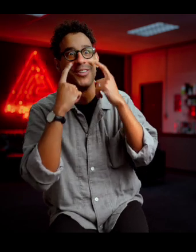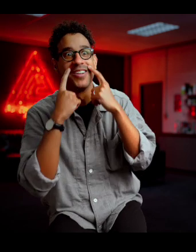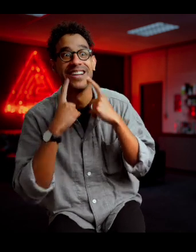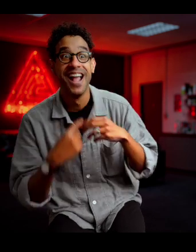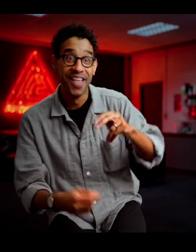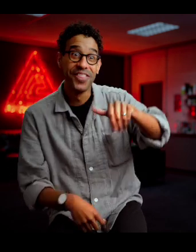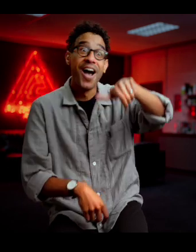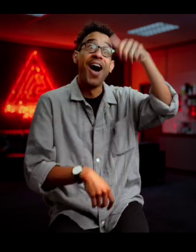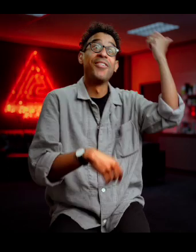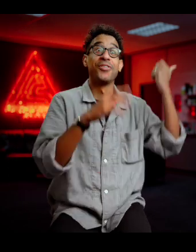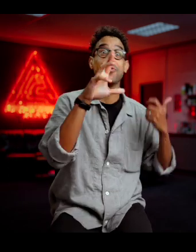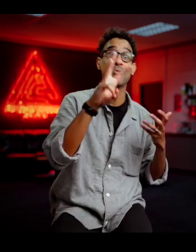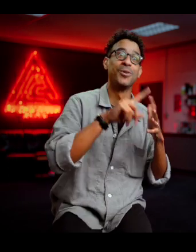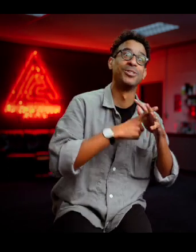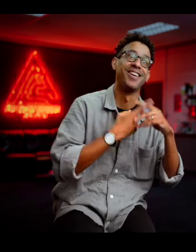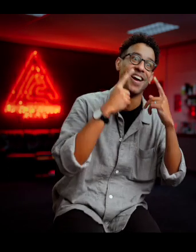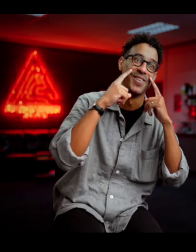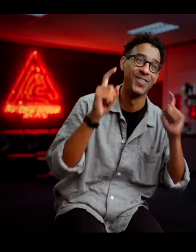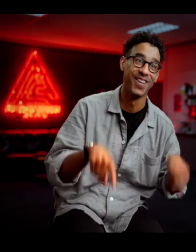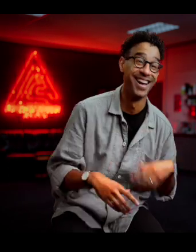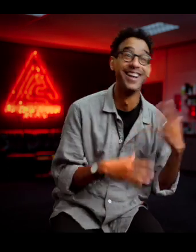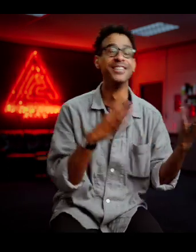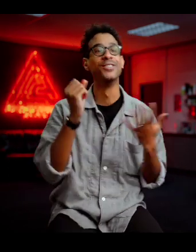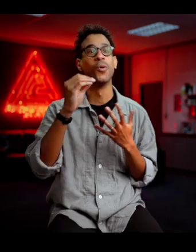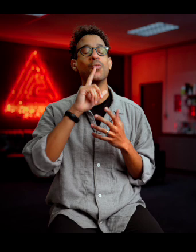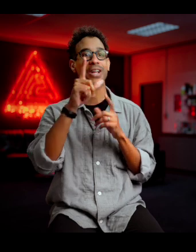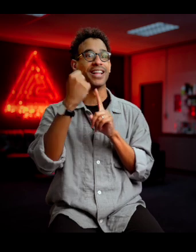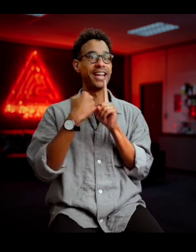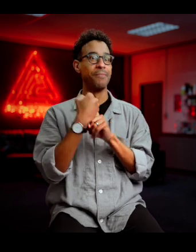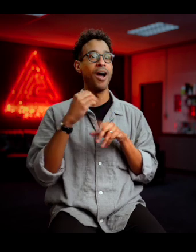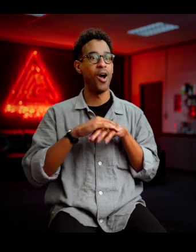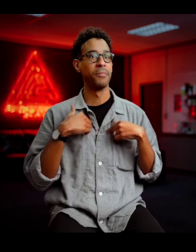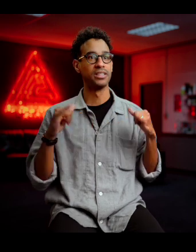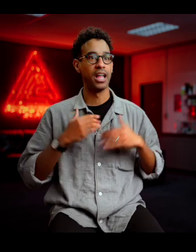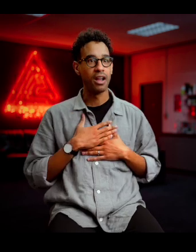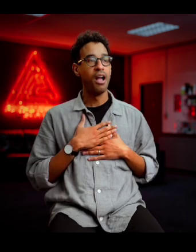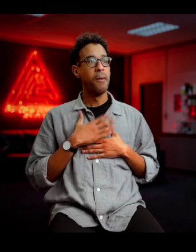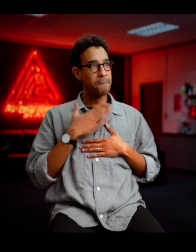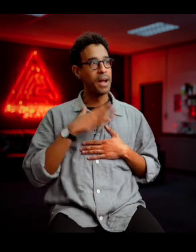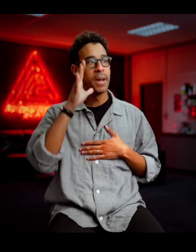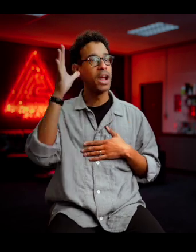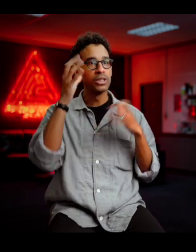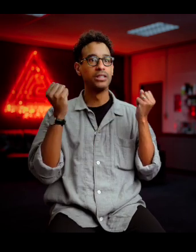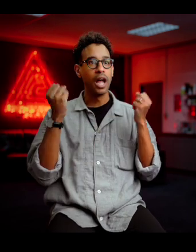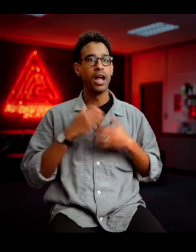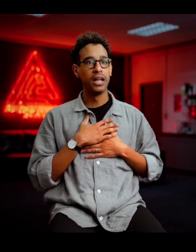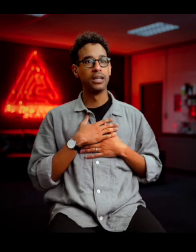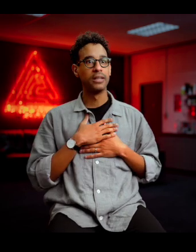started crying, and then the interpreter started crying, and then the other crew started crying. It really impacted me in that moment to